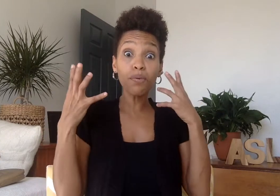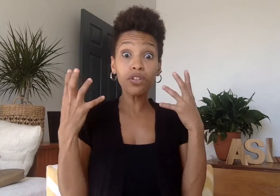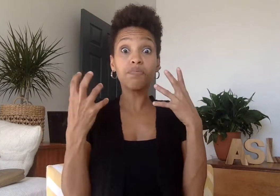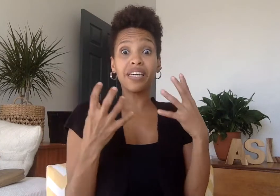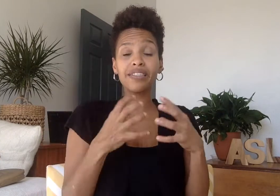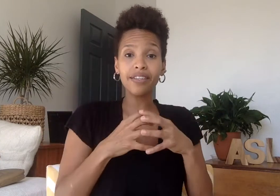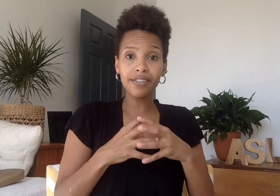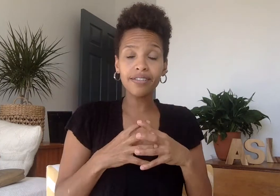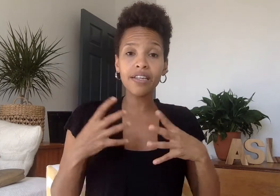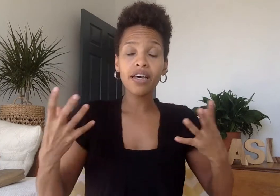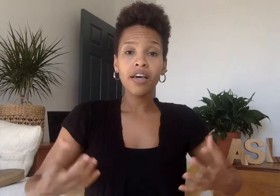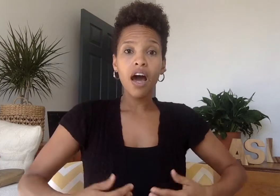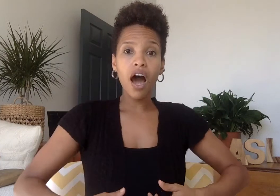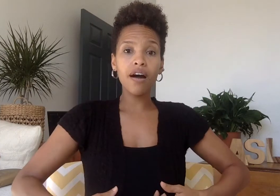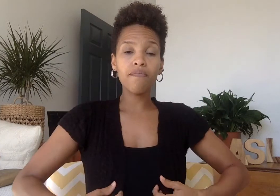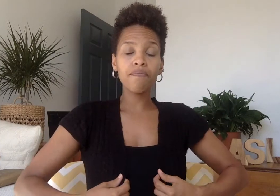important because this is the